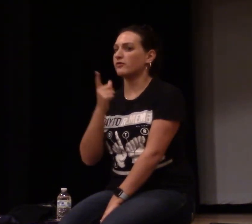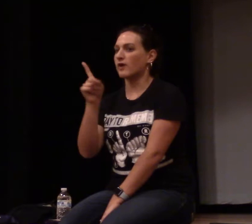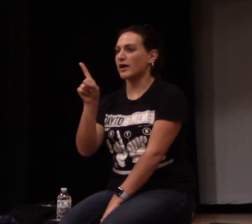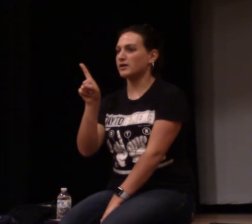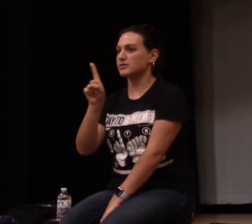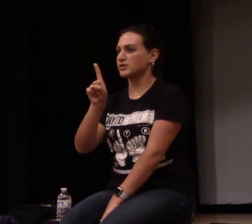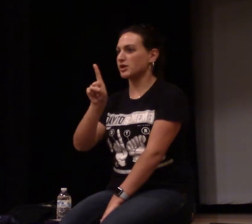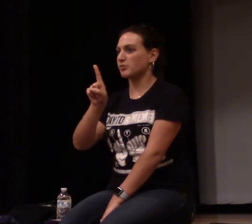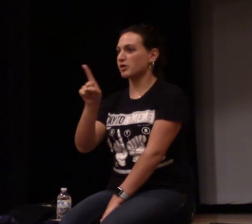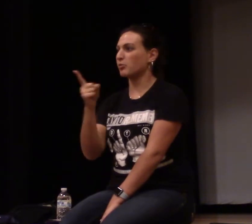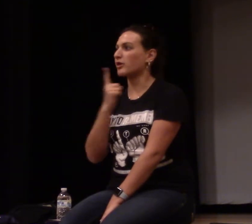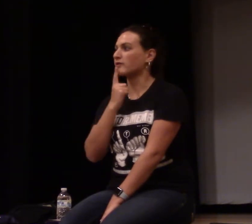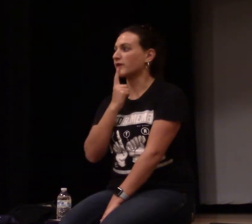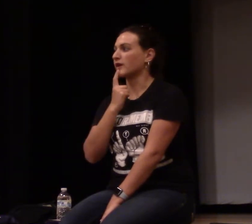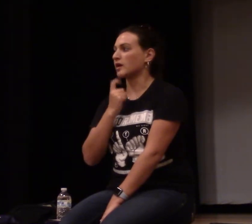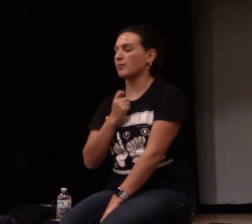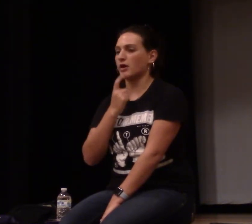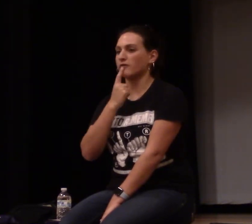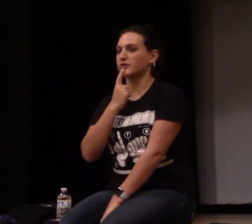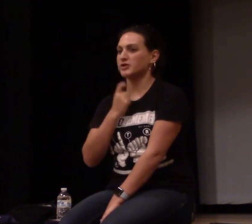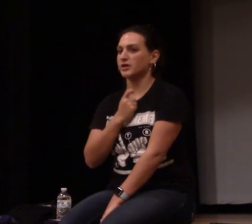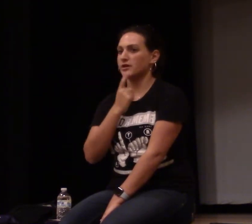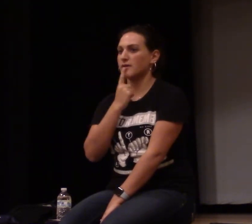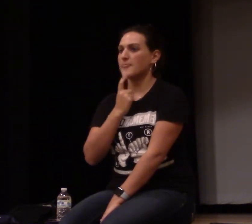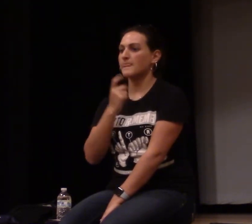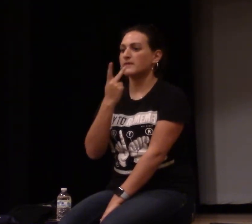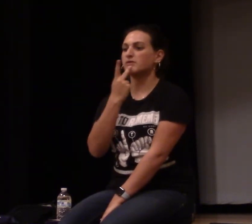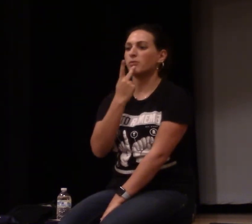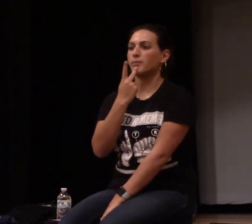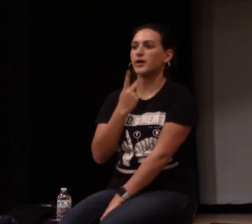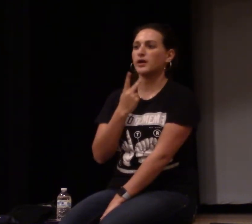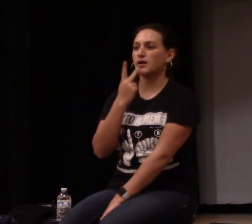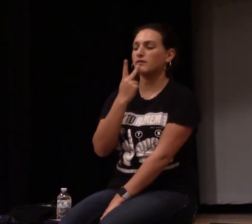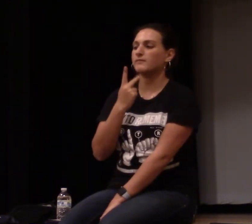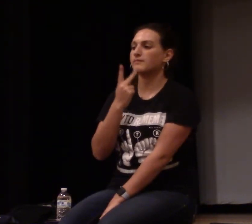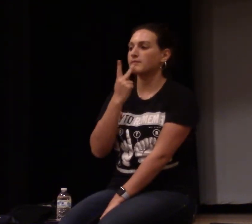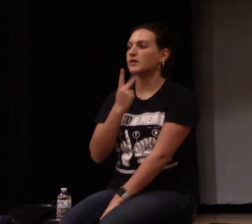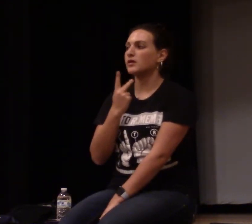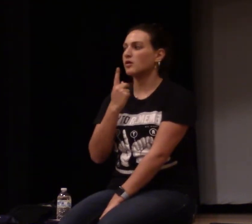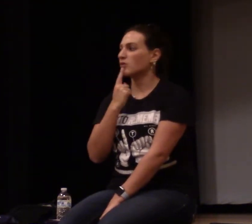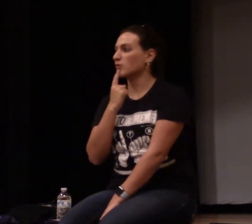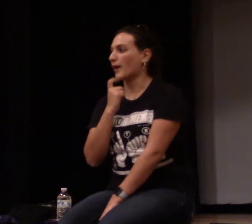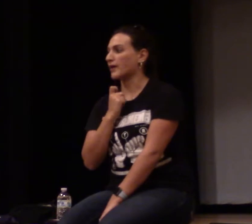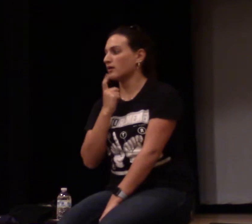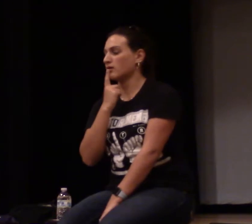red is just going to be your pointer finger coming off your chin. So pink, red.